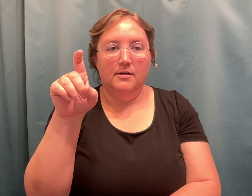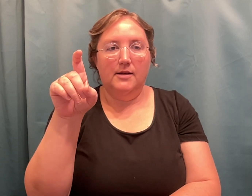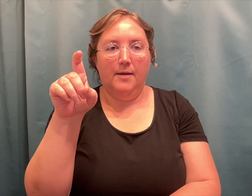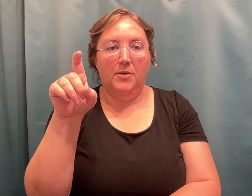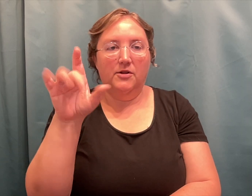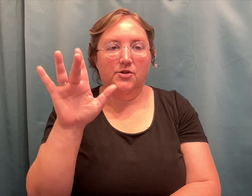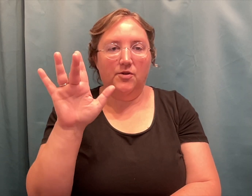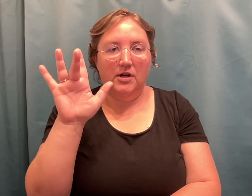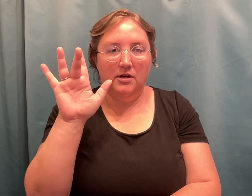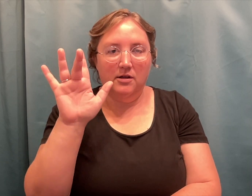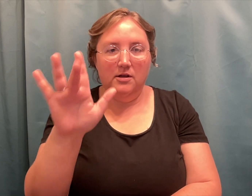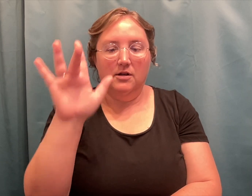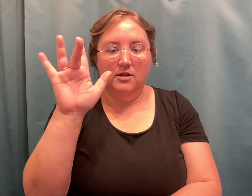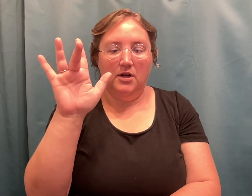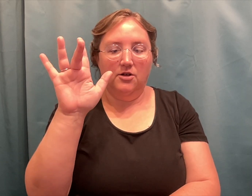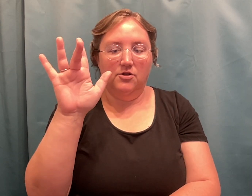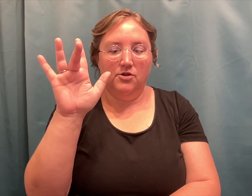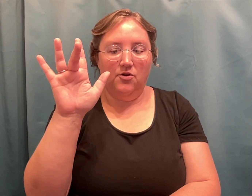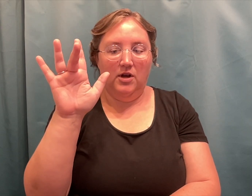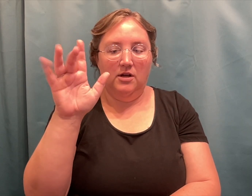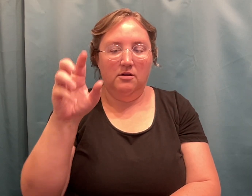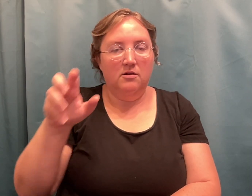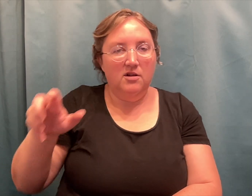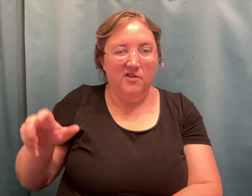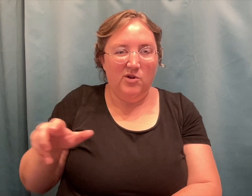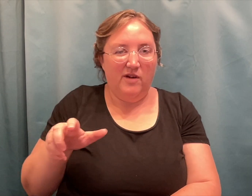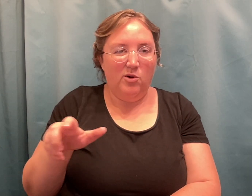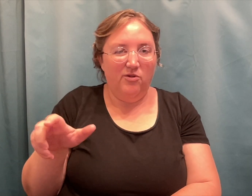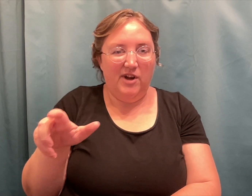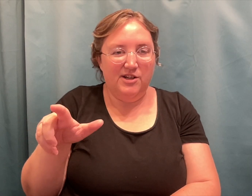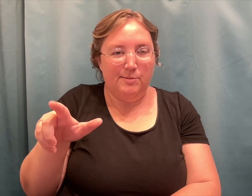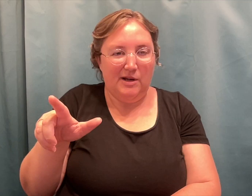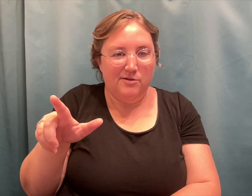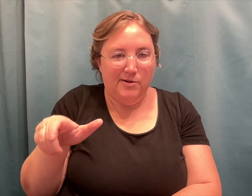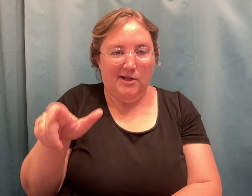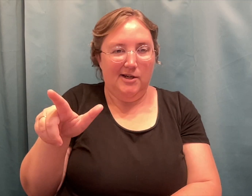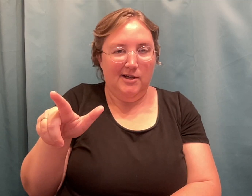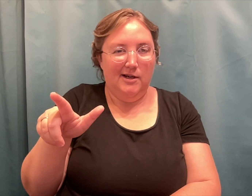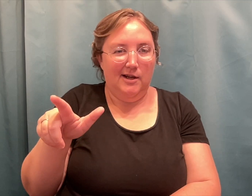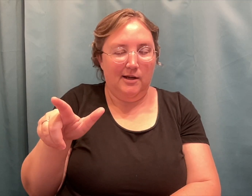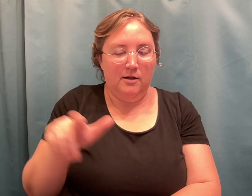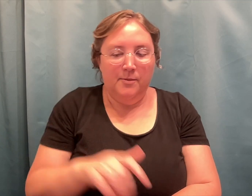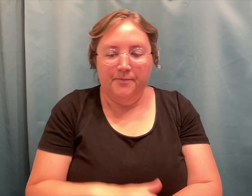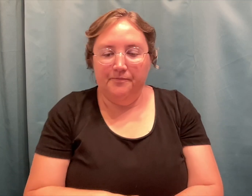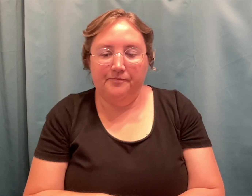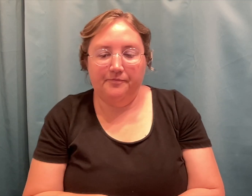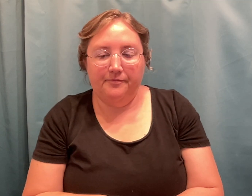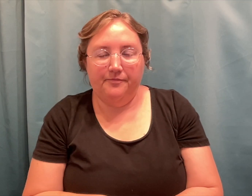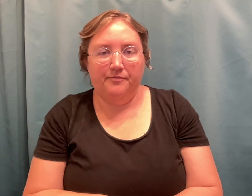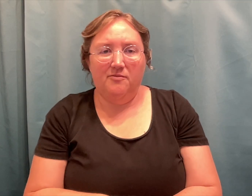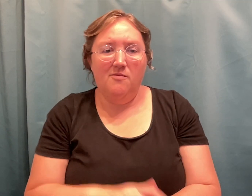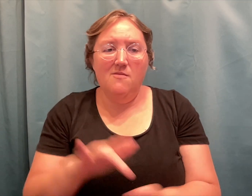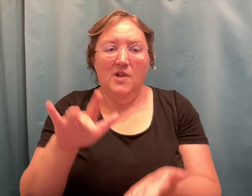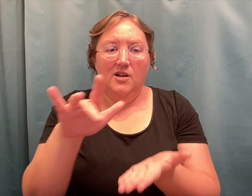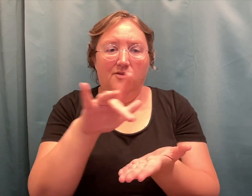tap on the screen, touch the screen. If you have an old-fashioned mouse, you could click. If you